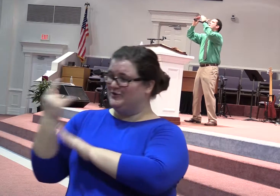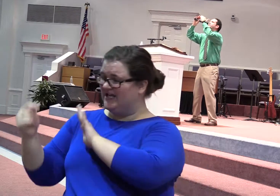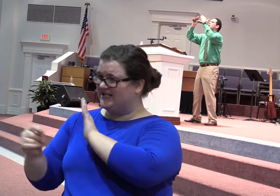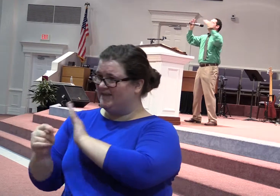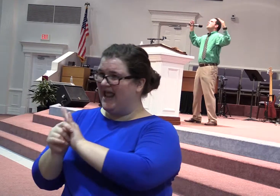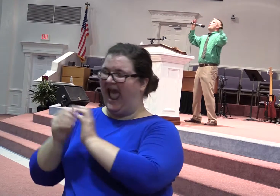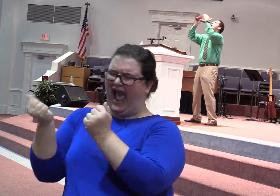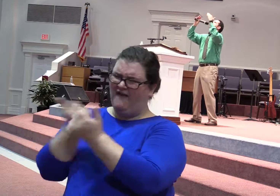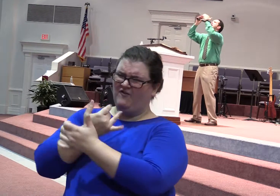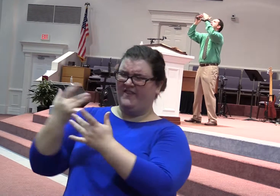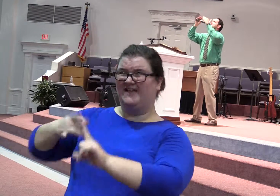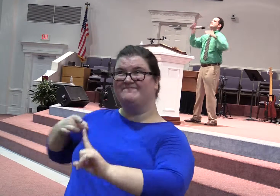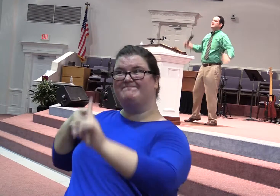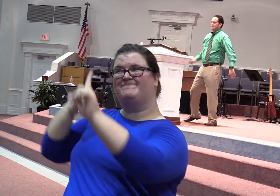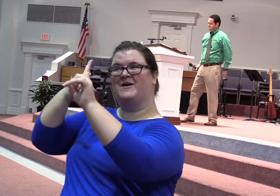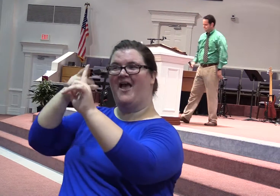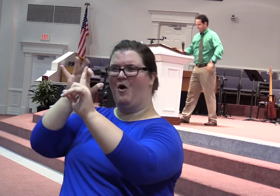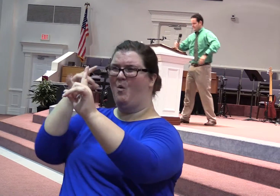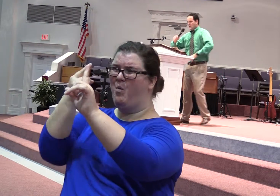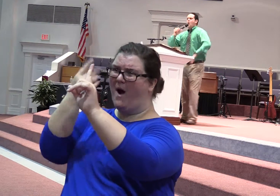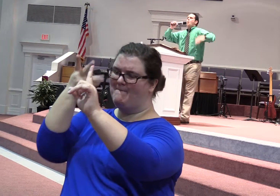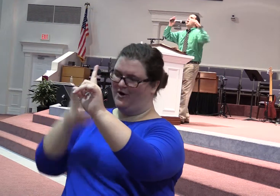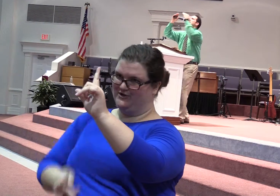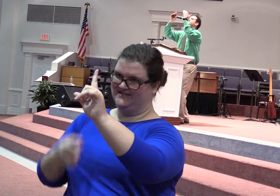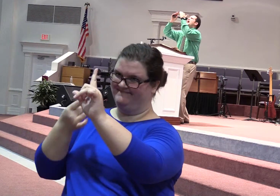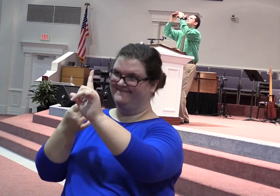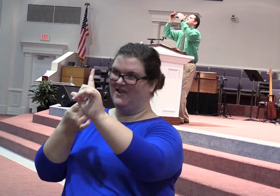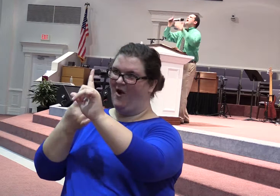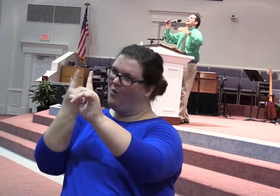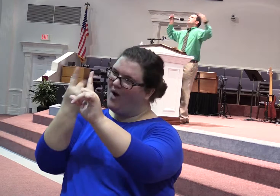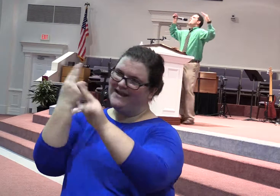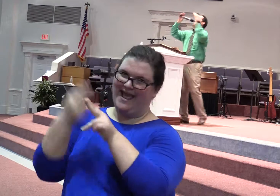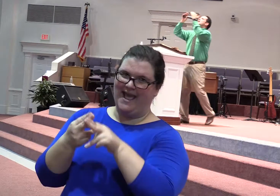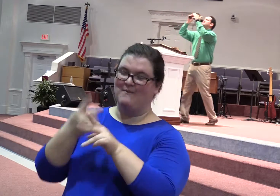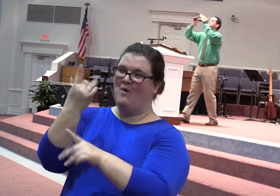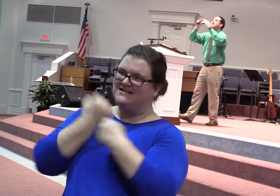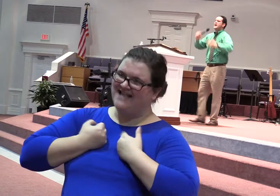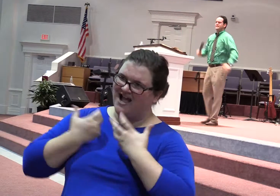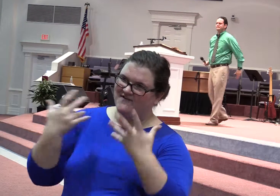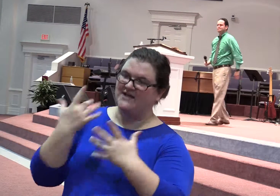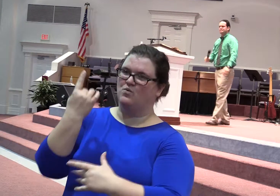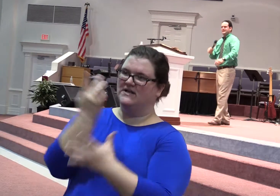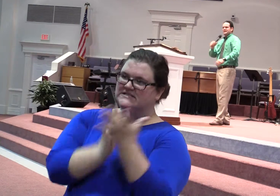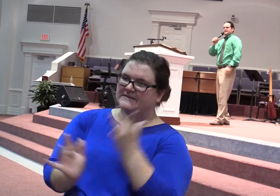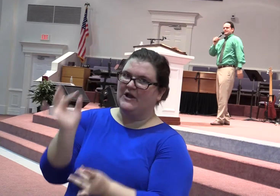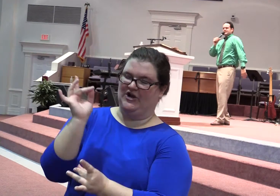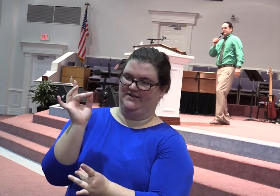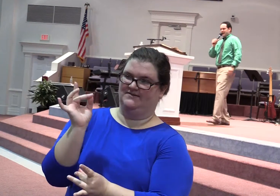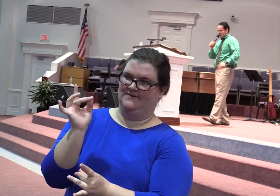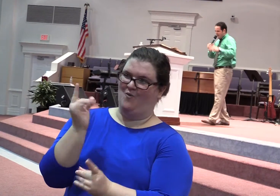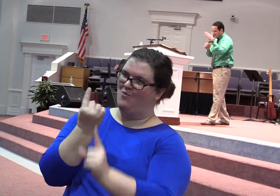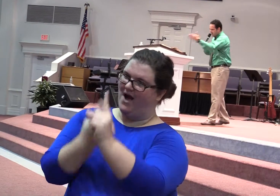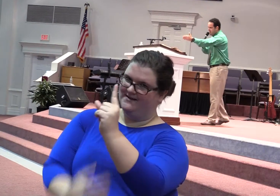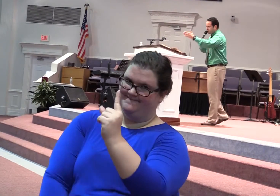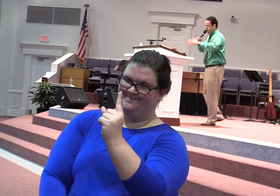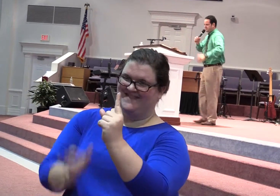one person, one name. Right. Amen. One sacrifice. One spirit. Right.